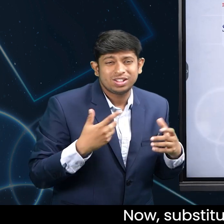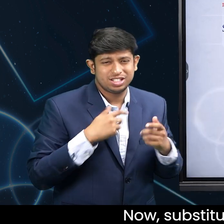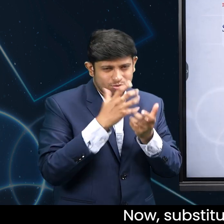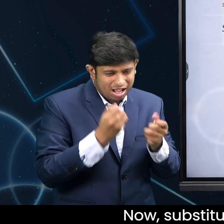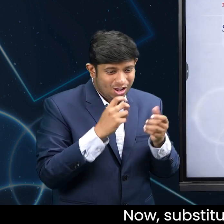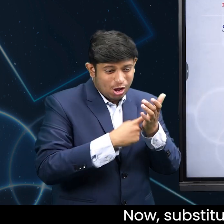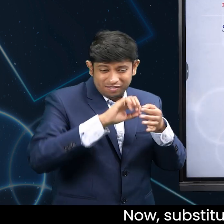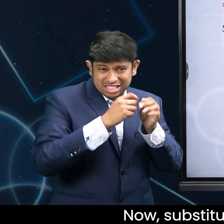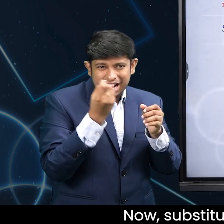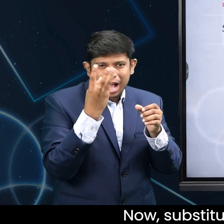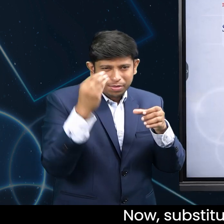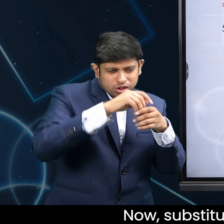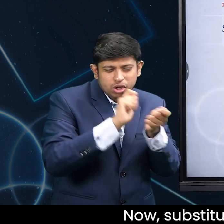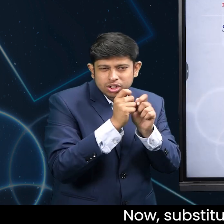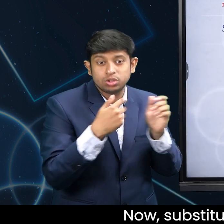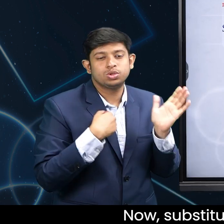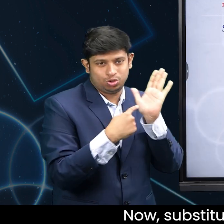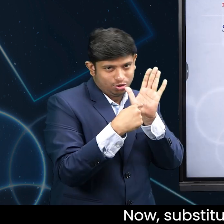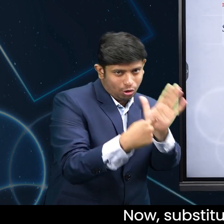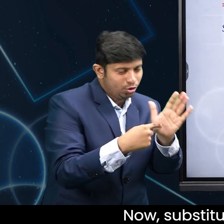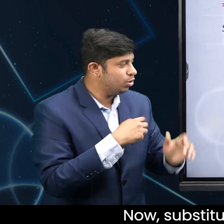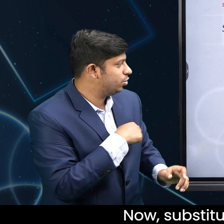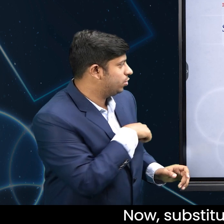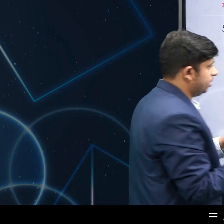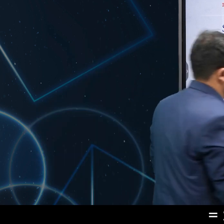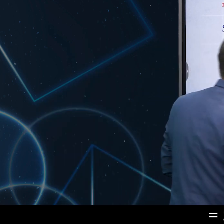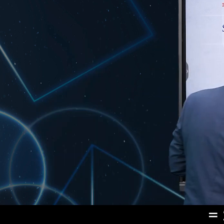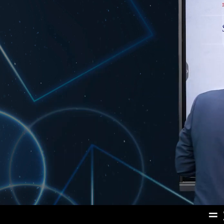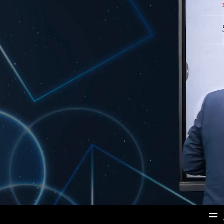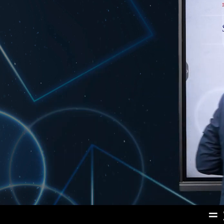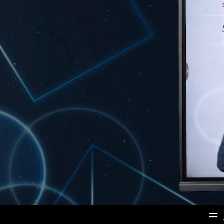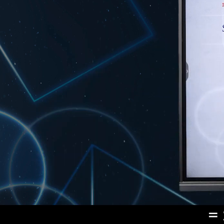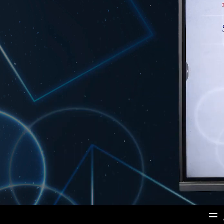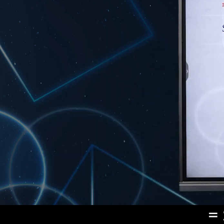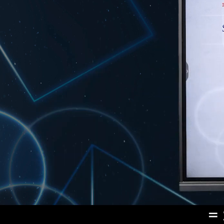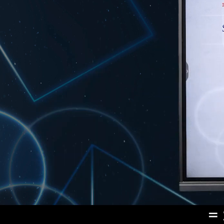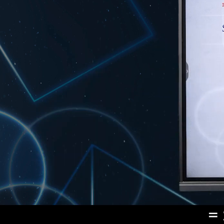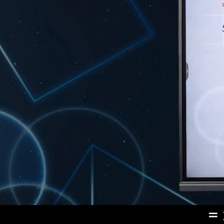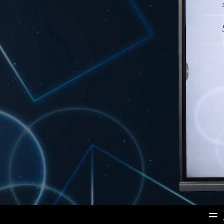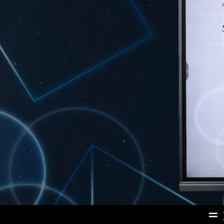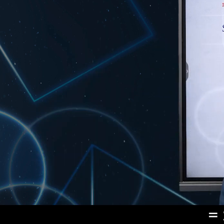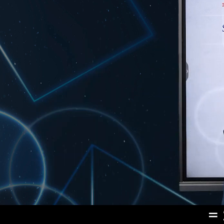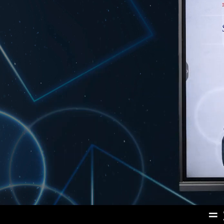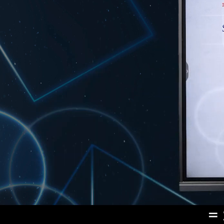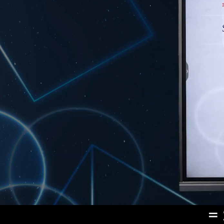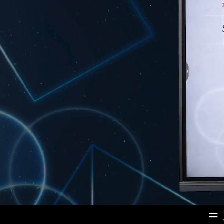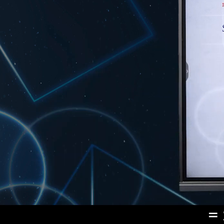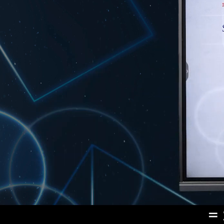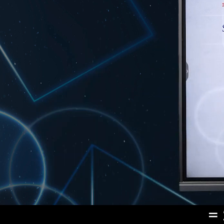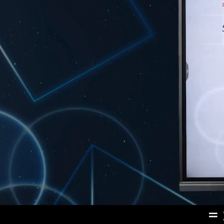Now substitute the values in the formula. We get 2 into 22 by 7 into 56